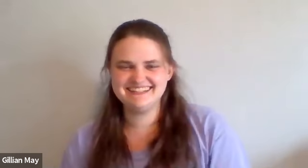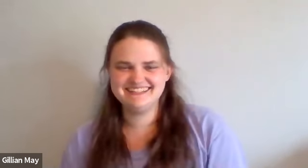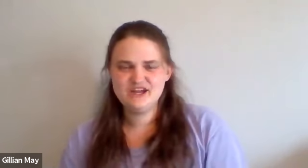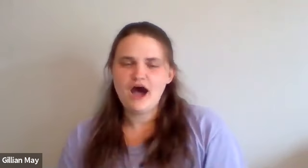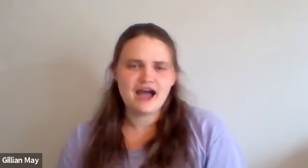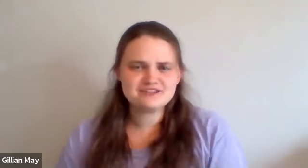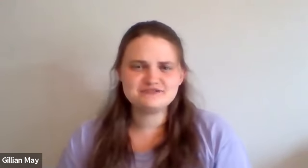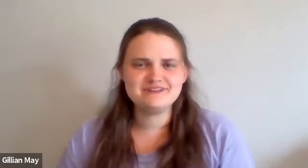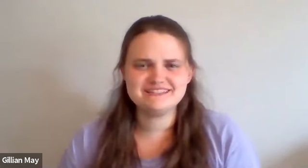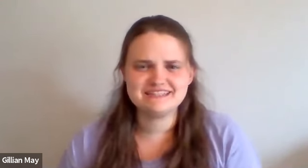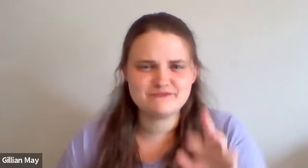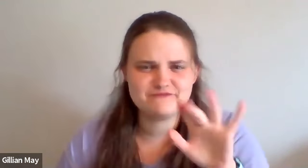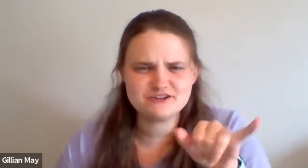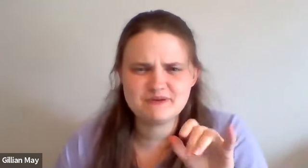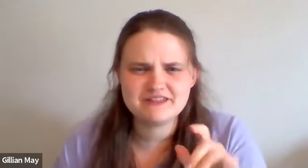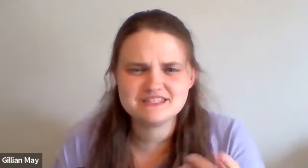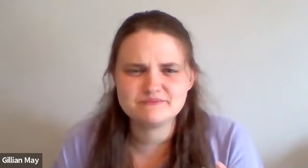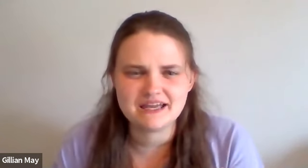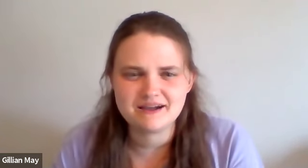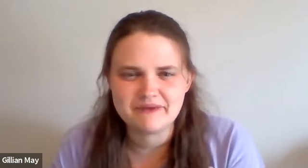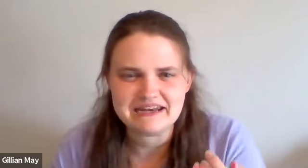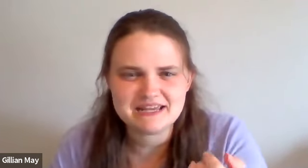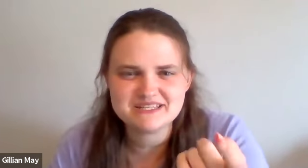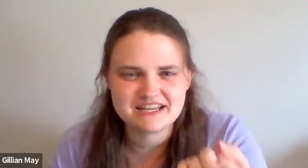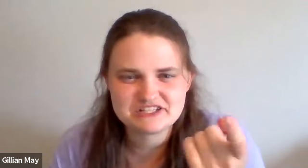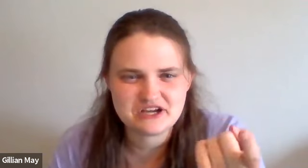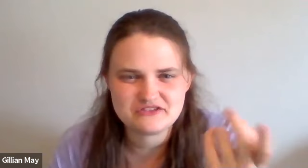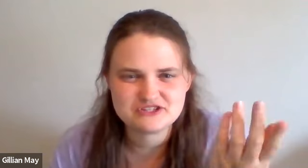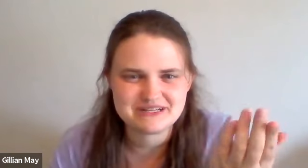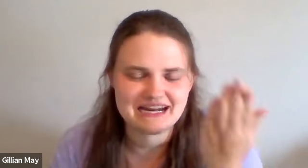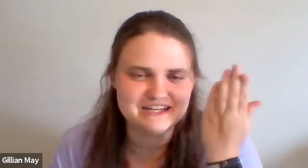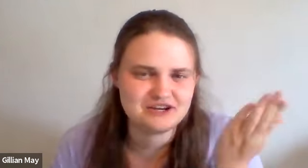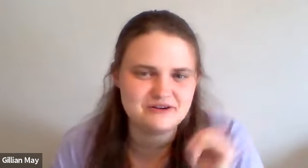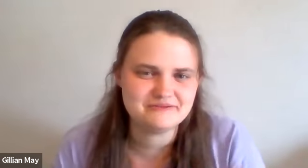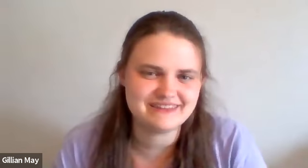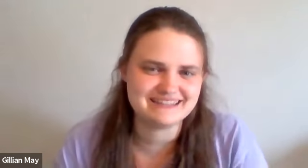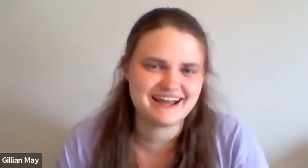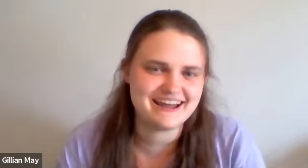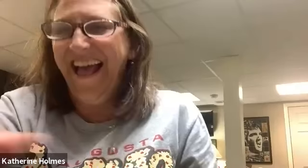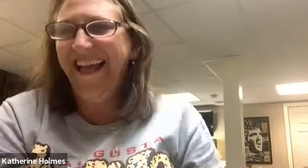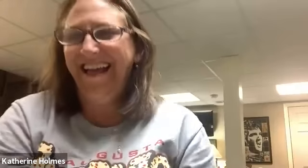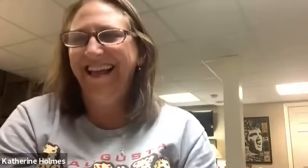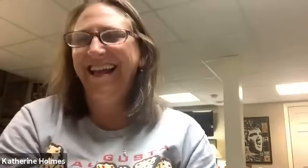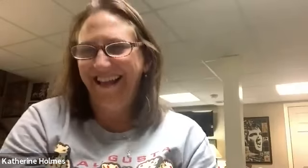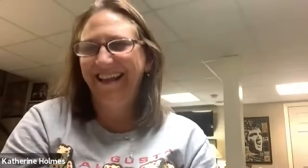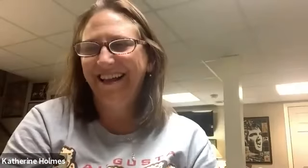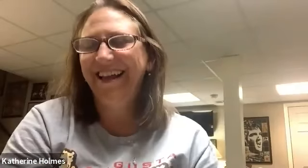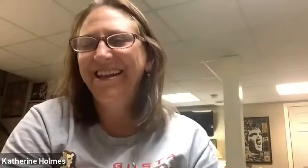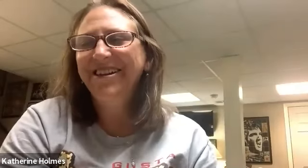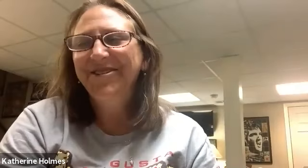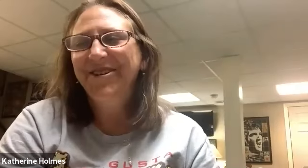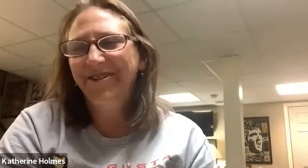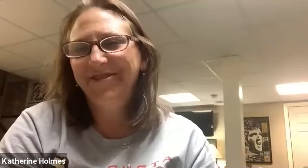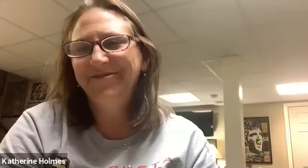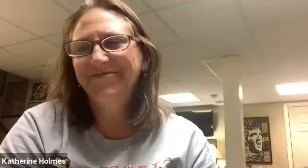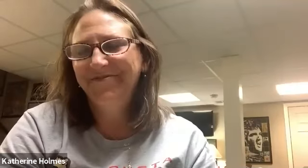good. I also realized as I'm fingerspelling this, I'm like, my name is actually on the screen. That's kind of like cheating. But I was like, you know what?